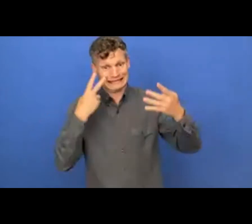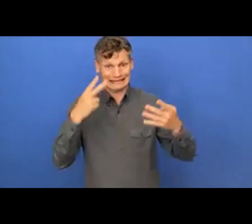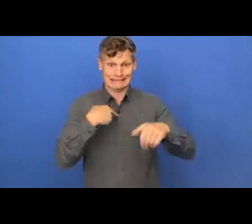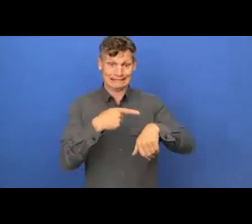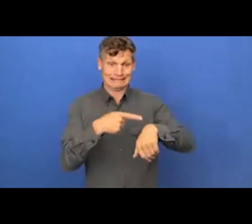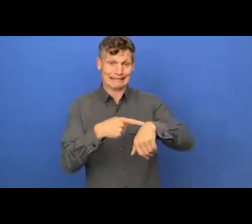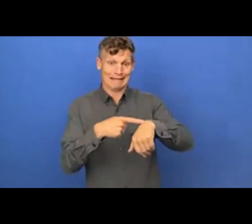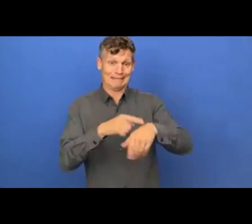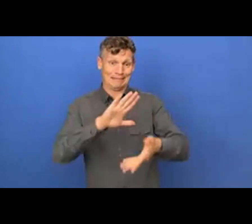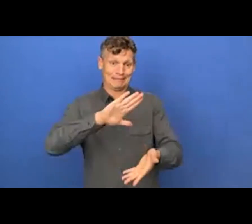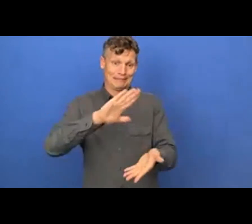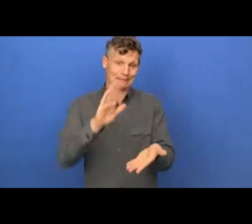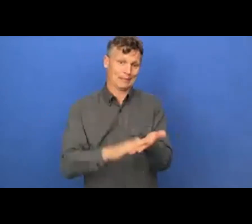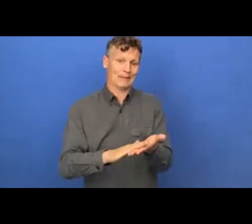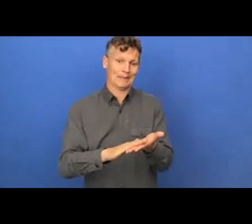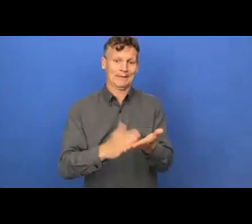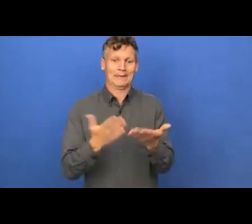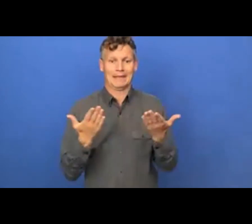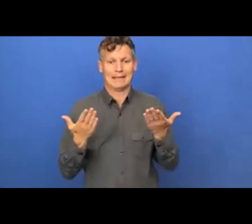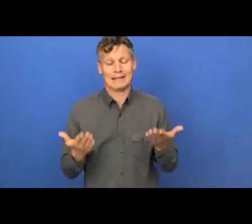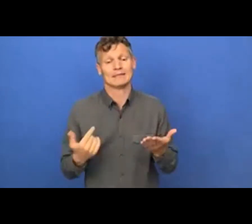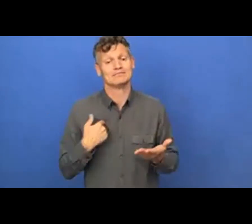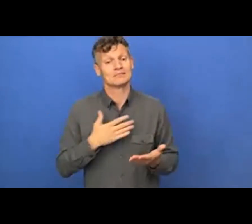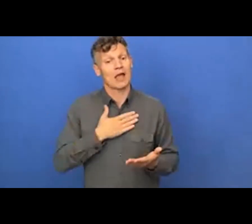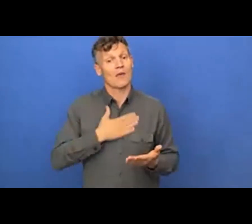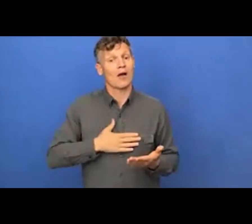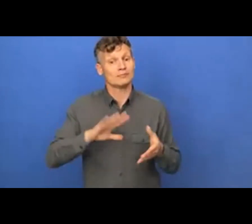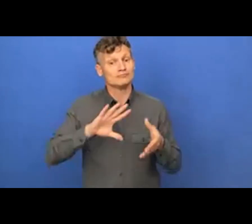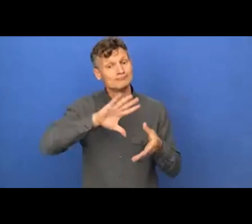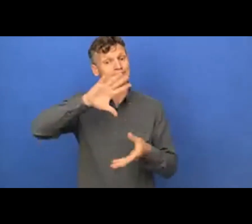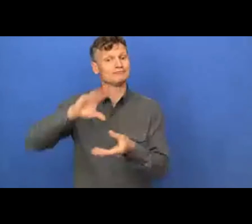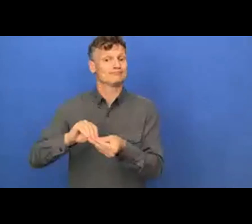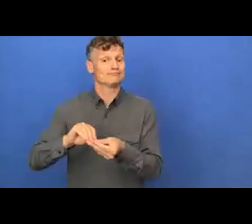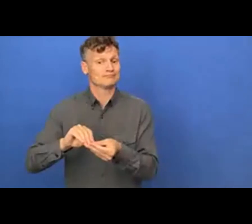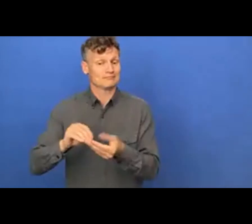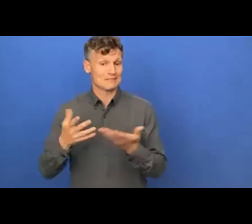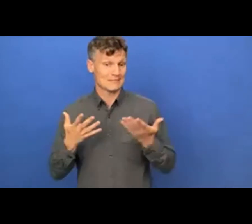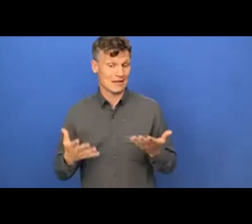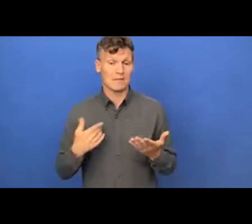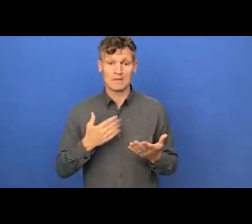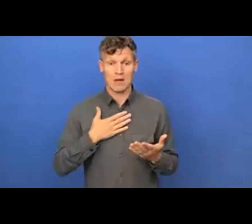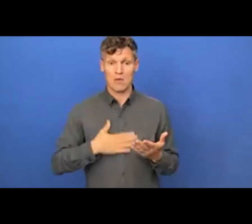I have for speaking. And I would like to conclude simply by pointing out that all this work